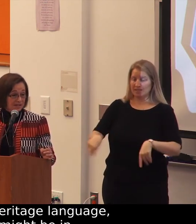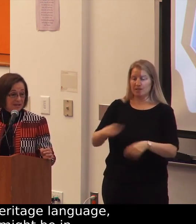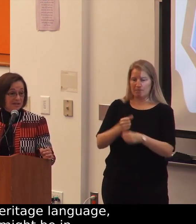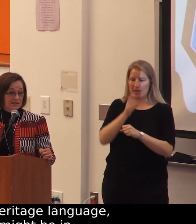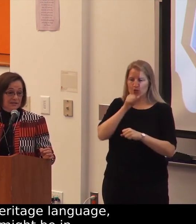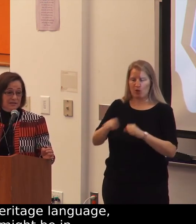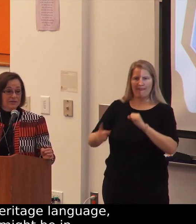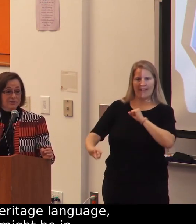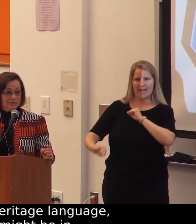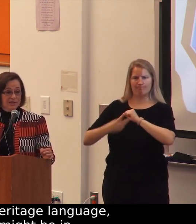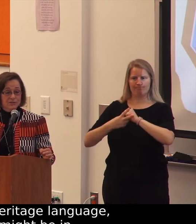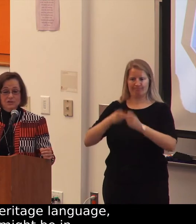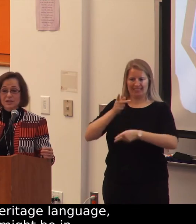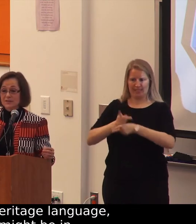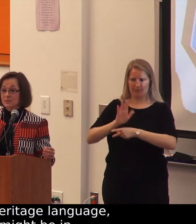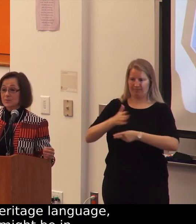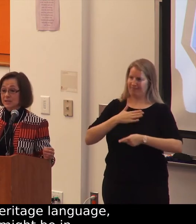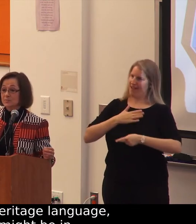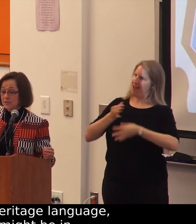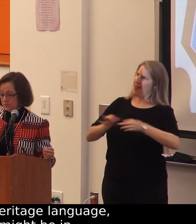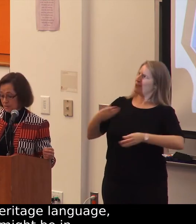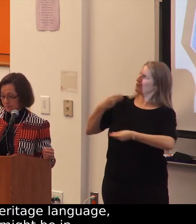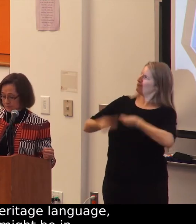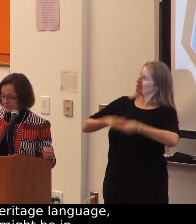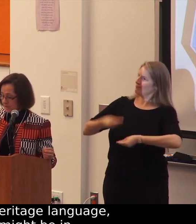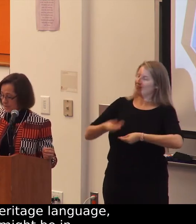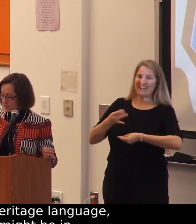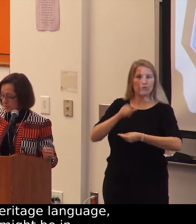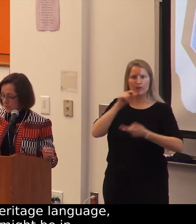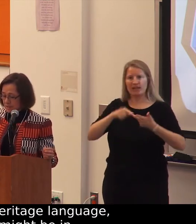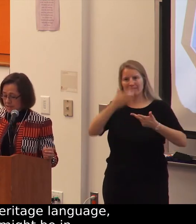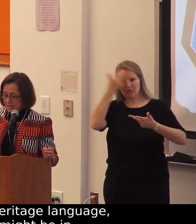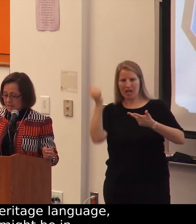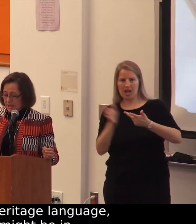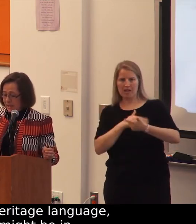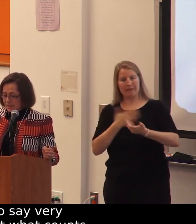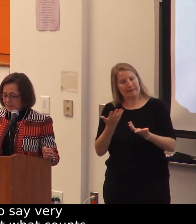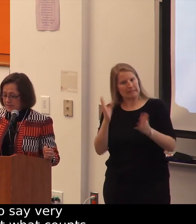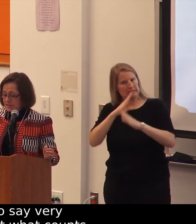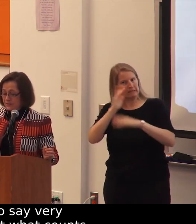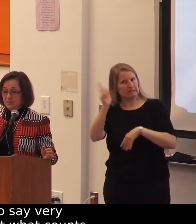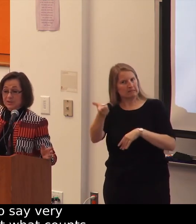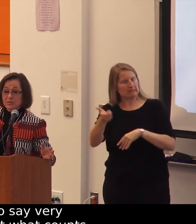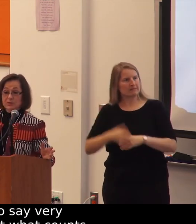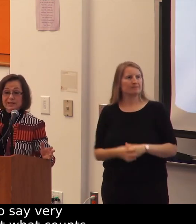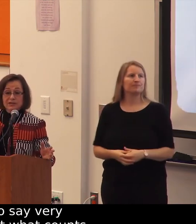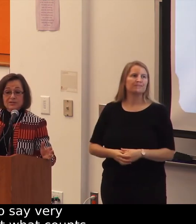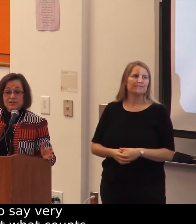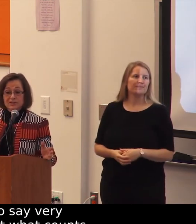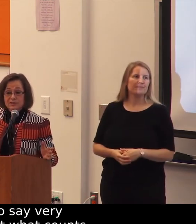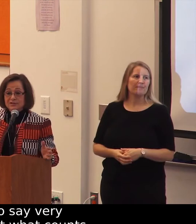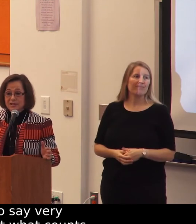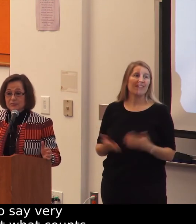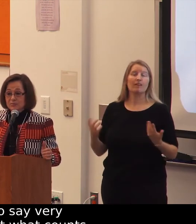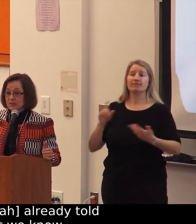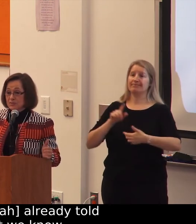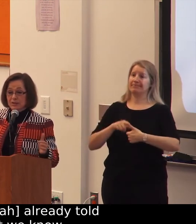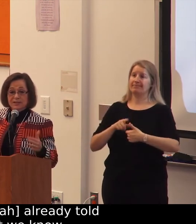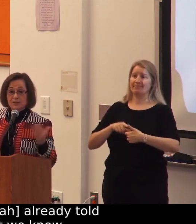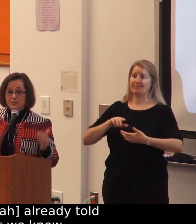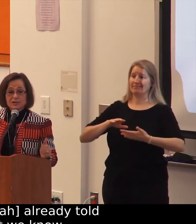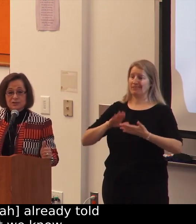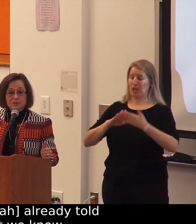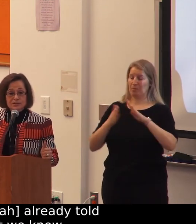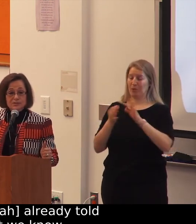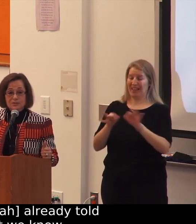they retain a heritage language, that we might be in trouble. So I'm not going to say very much about what counts as a heritage language because